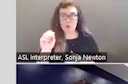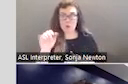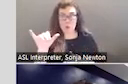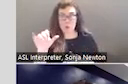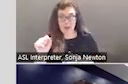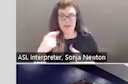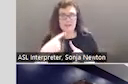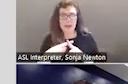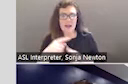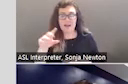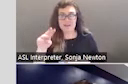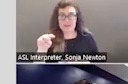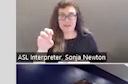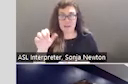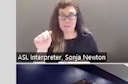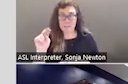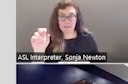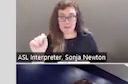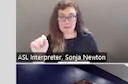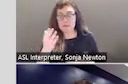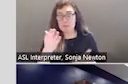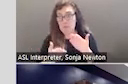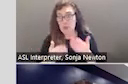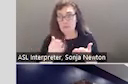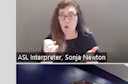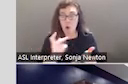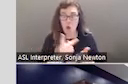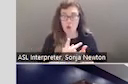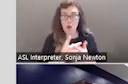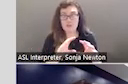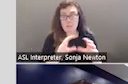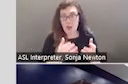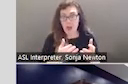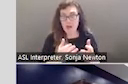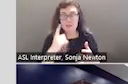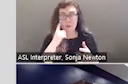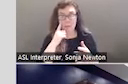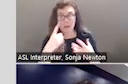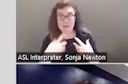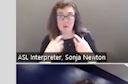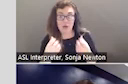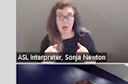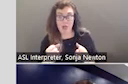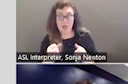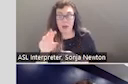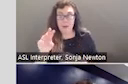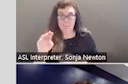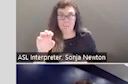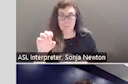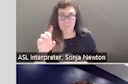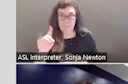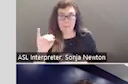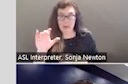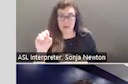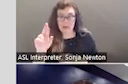might be interested in doing an authorizing package of perhaps some mental health Medicare work. It has been